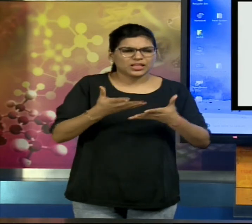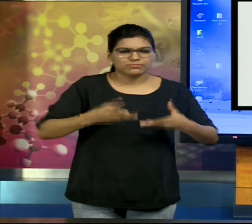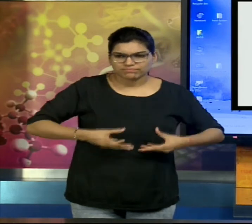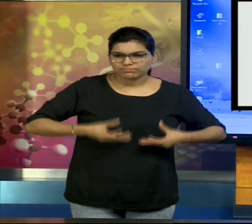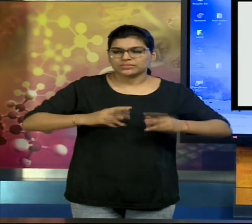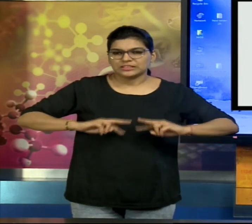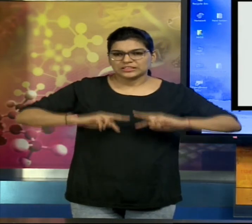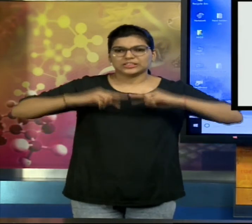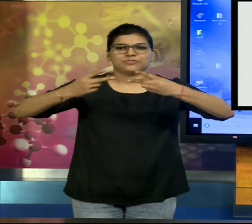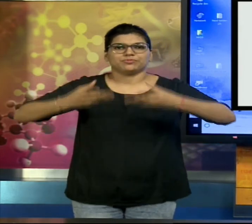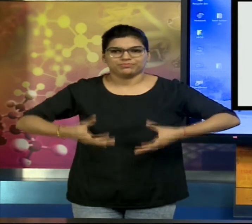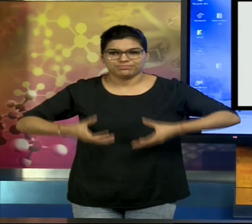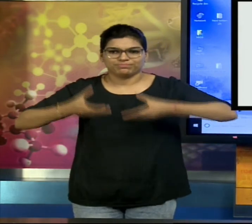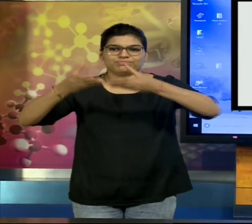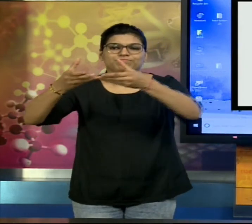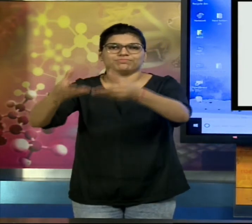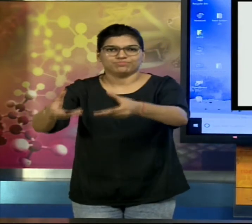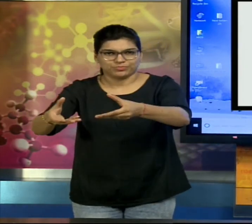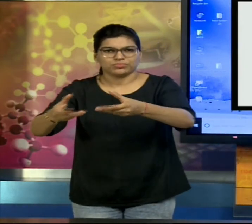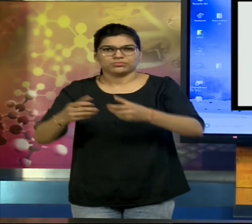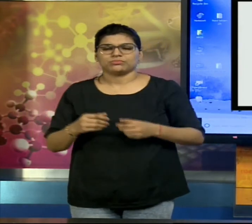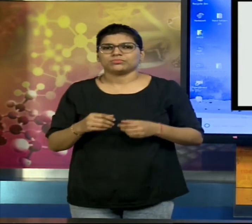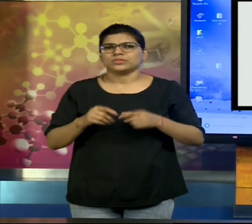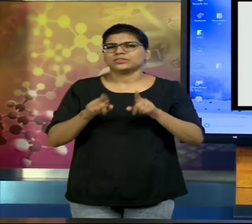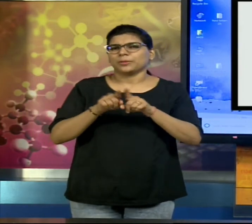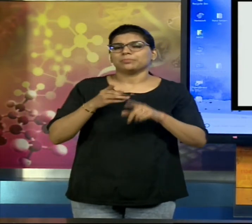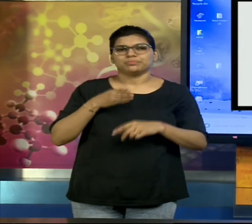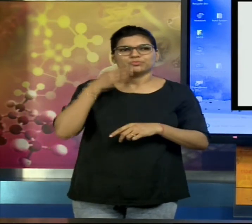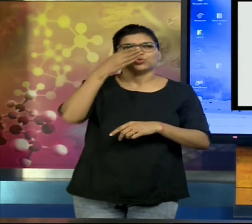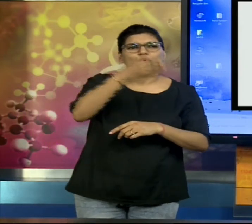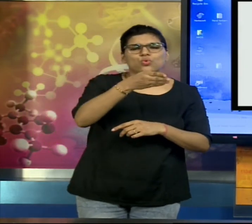Hand over, it means to give something to the other person.